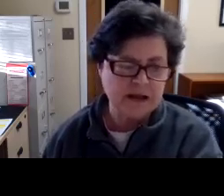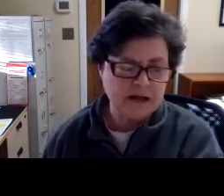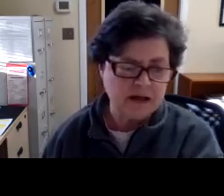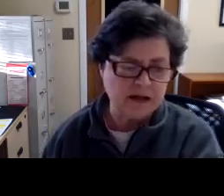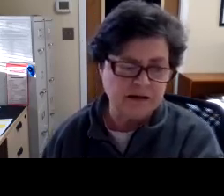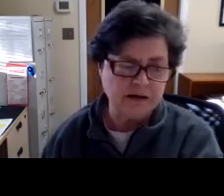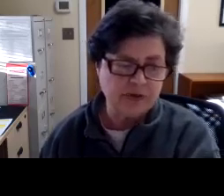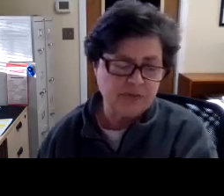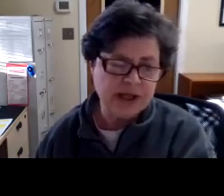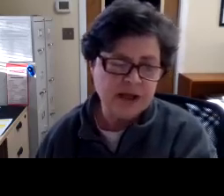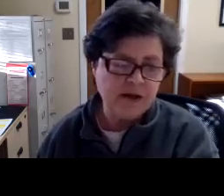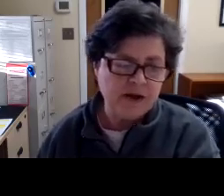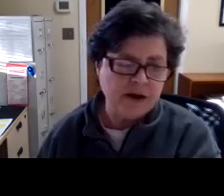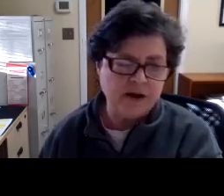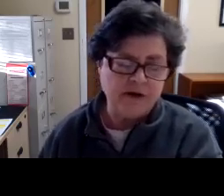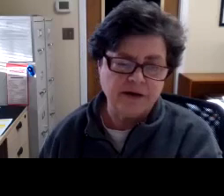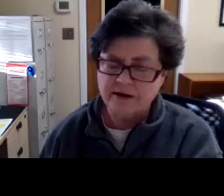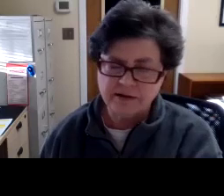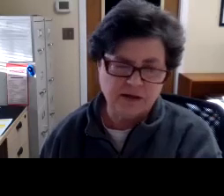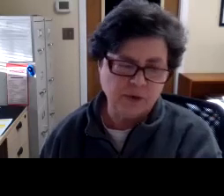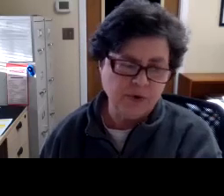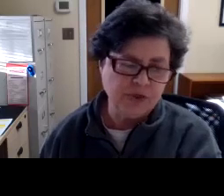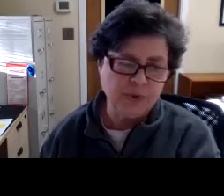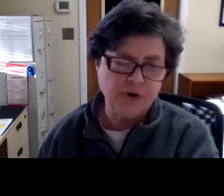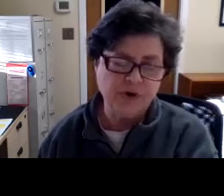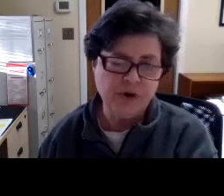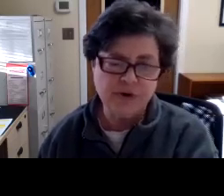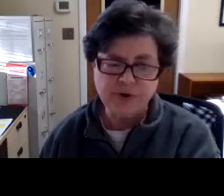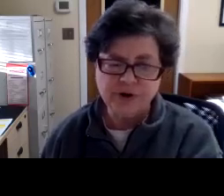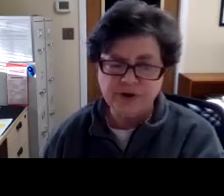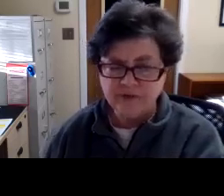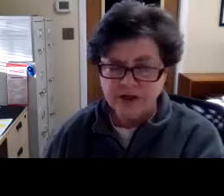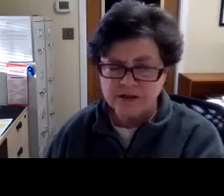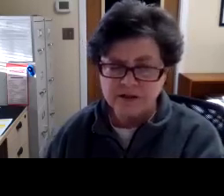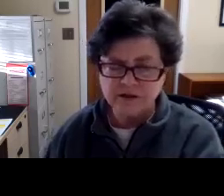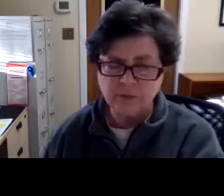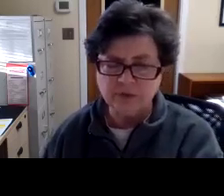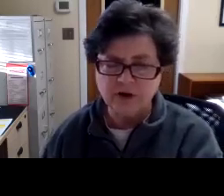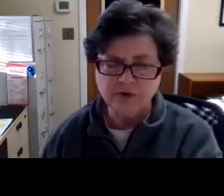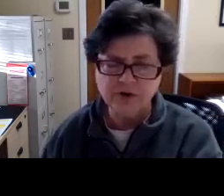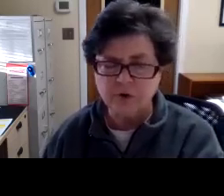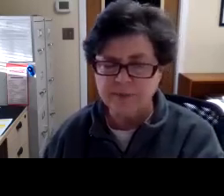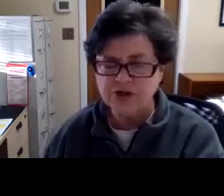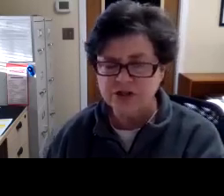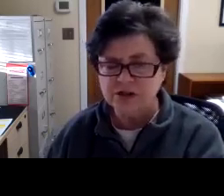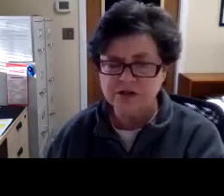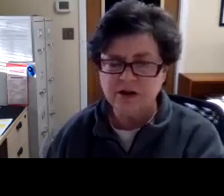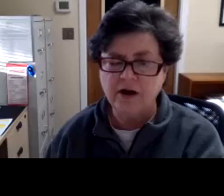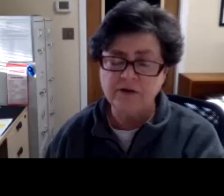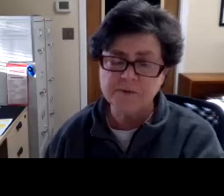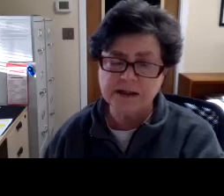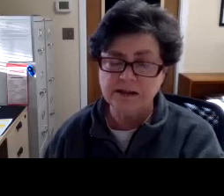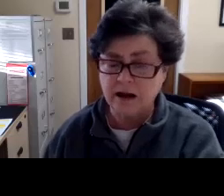anxieties. Number three, in the report, there were no empirical evidence that was offered or